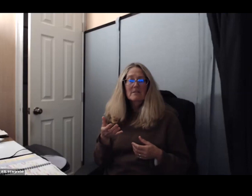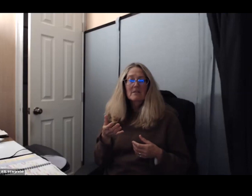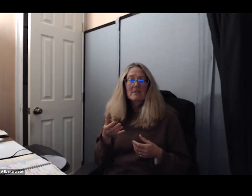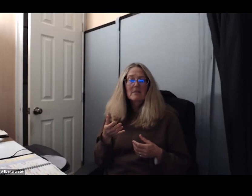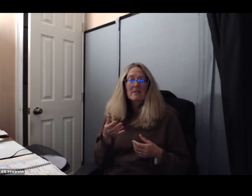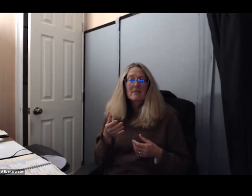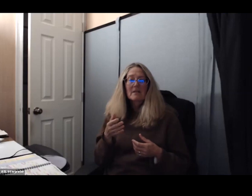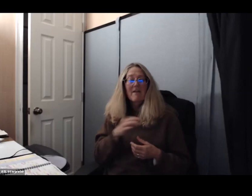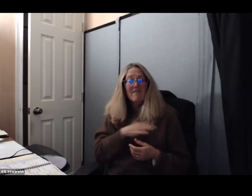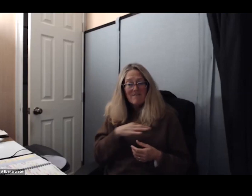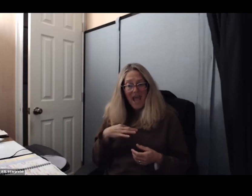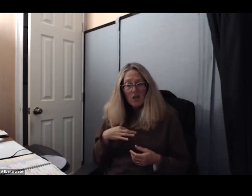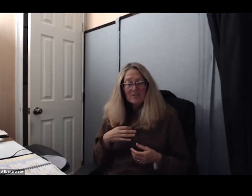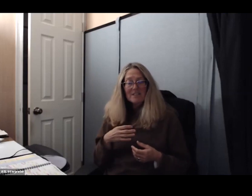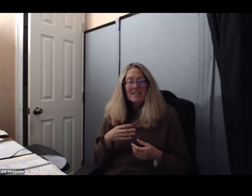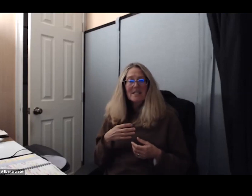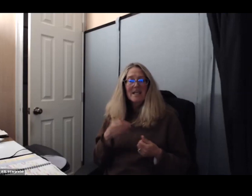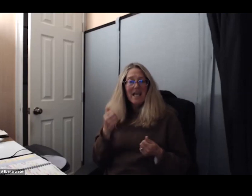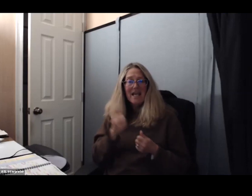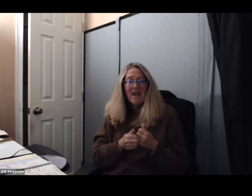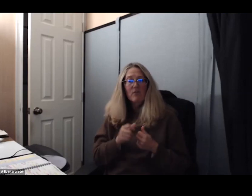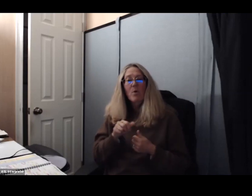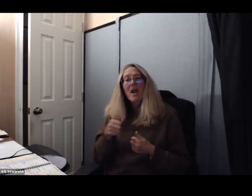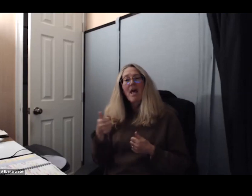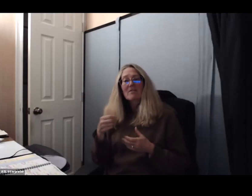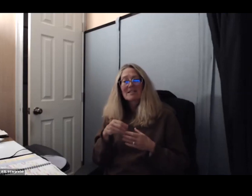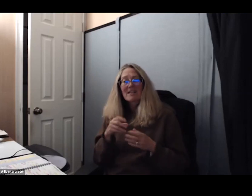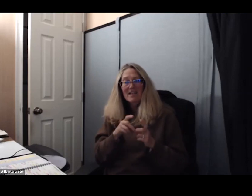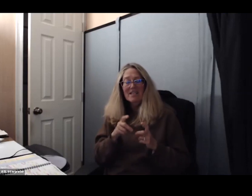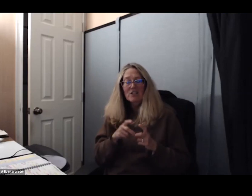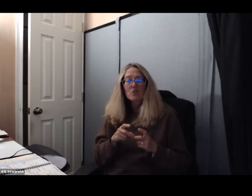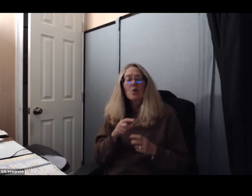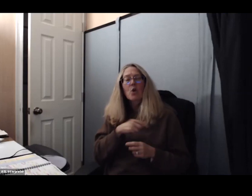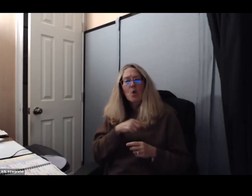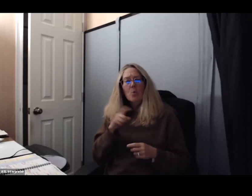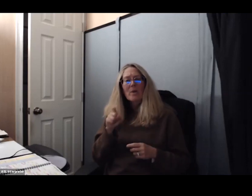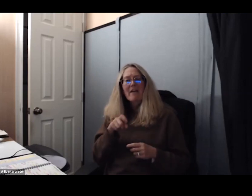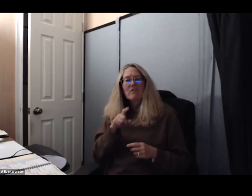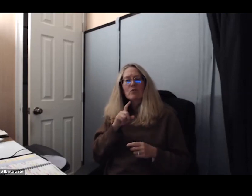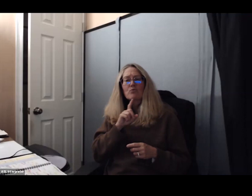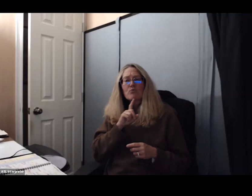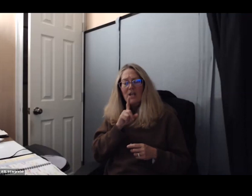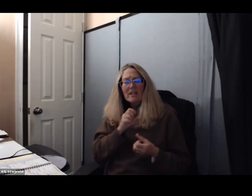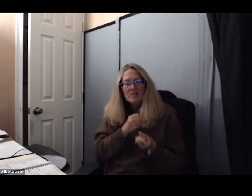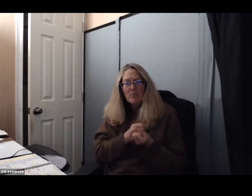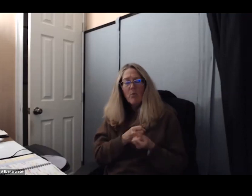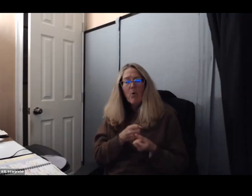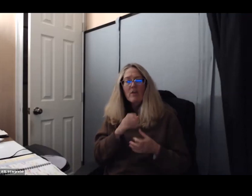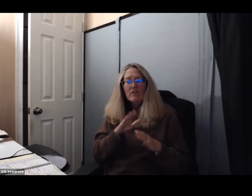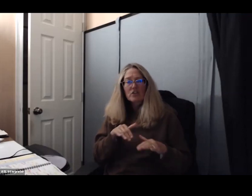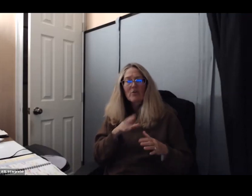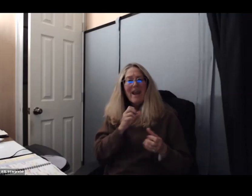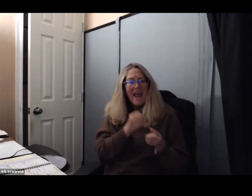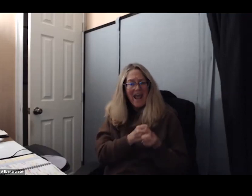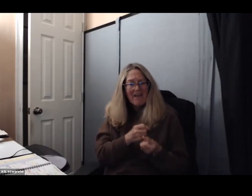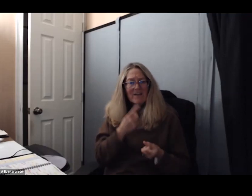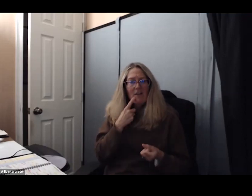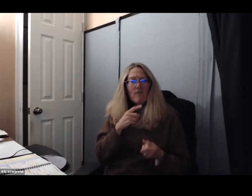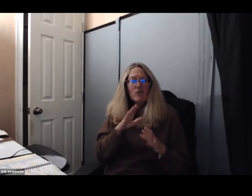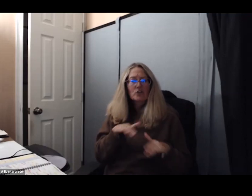school faculty, and everyone else in the district, we need to step our game up and be there for our children. We need to advocate for our children